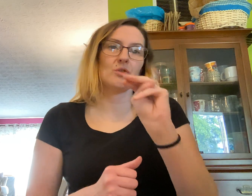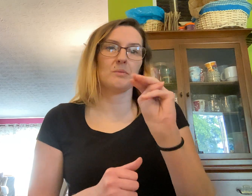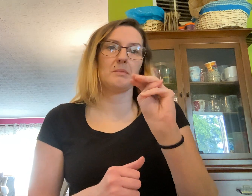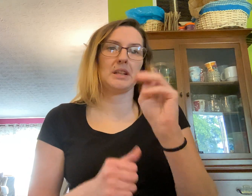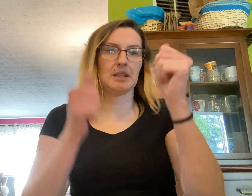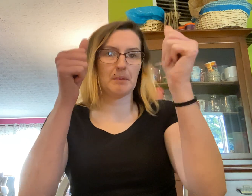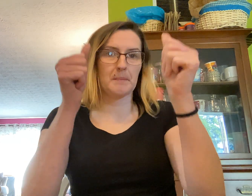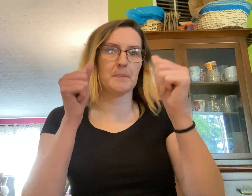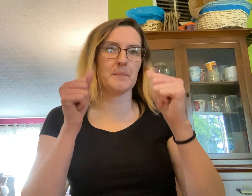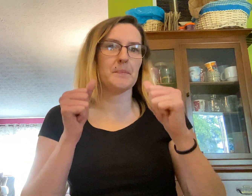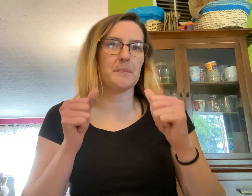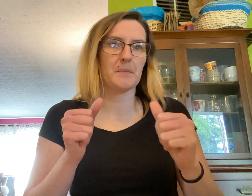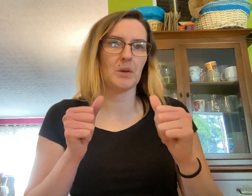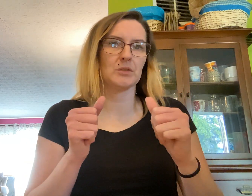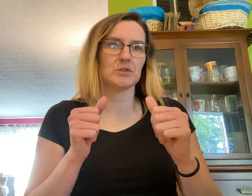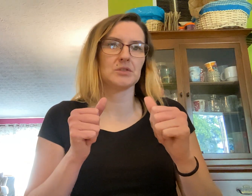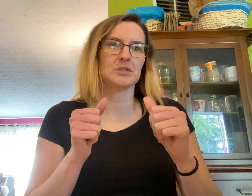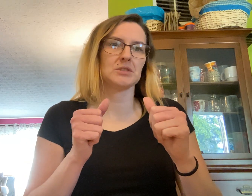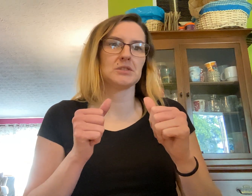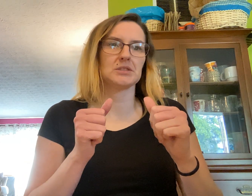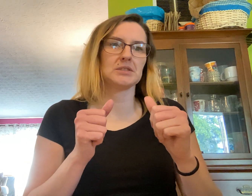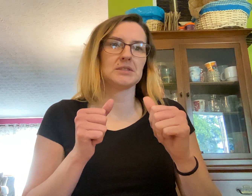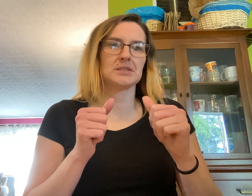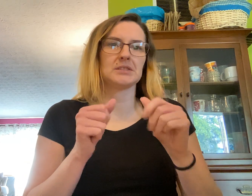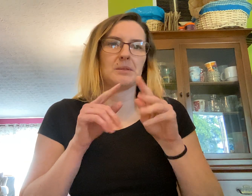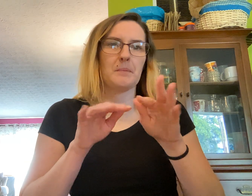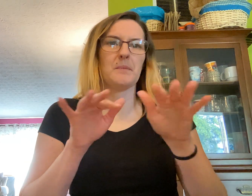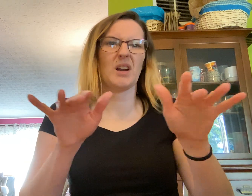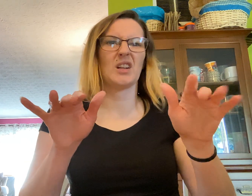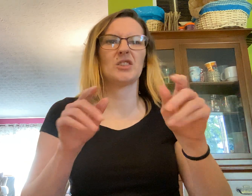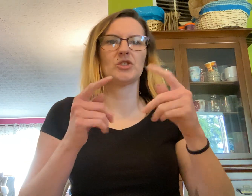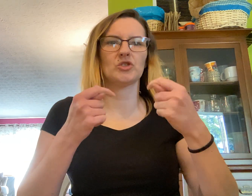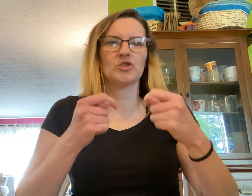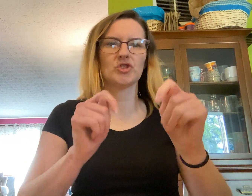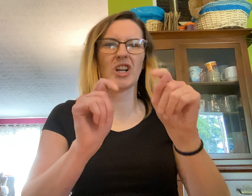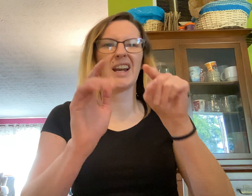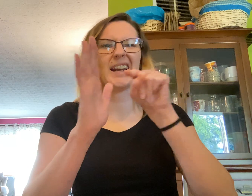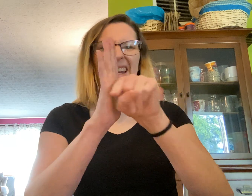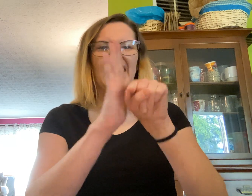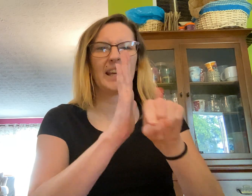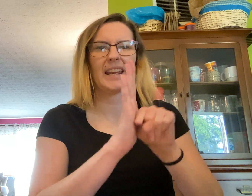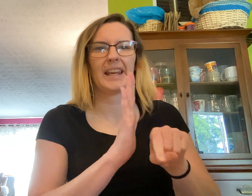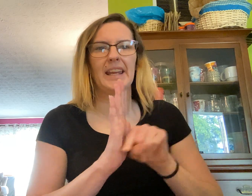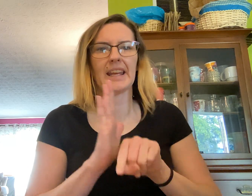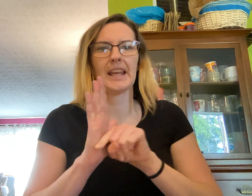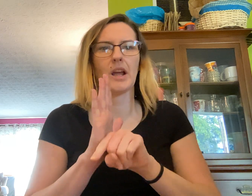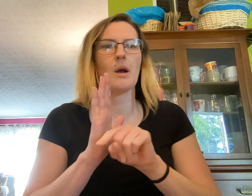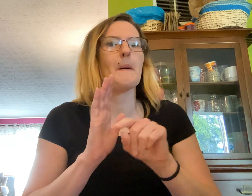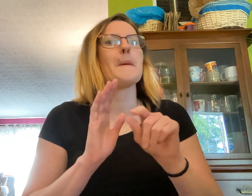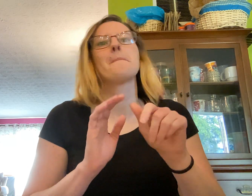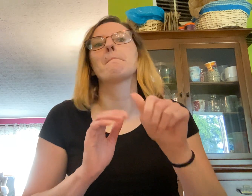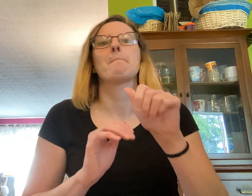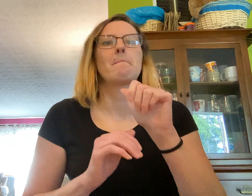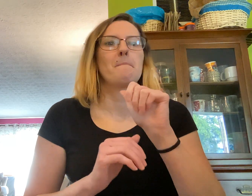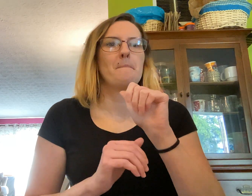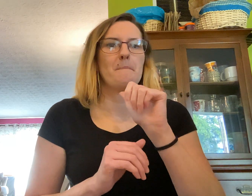late to stop them completely. Eradication is not on the docket anymore. We missed that